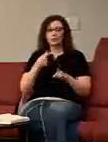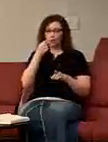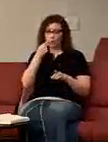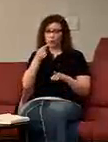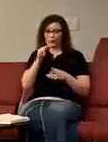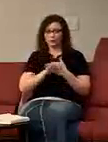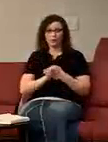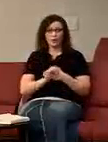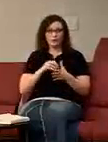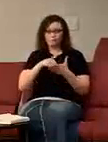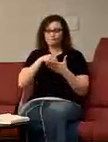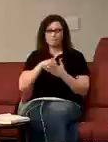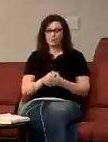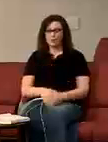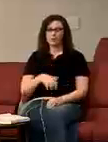park.